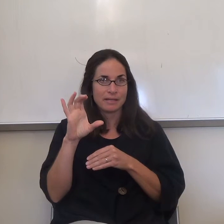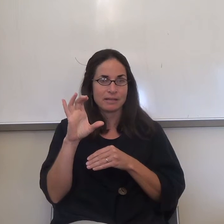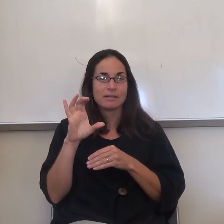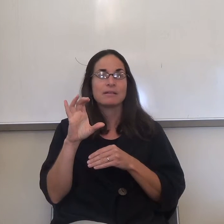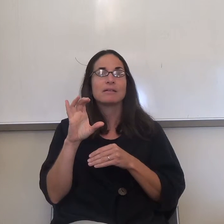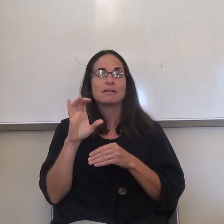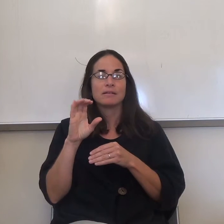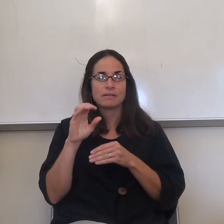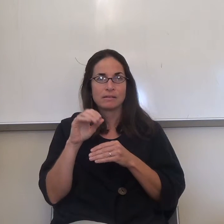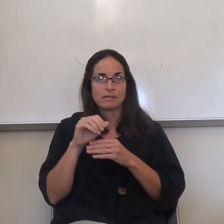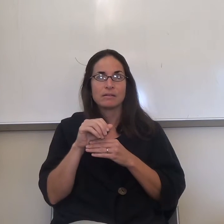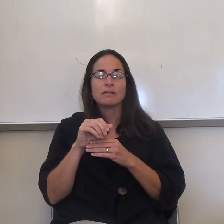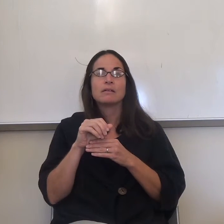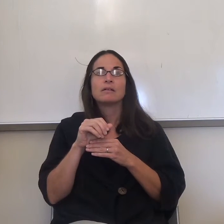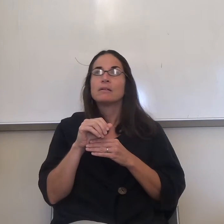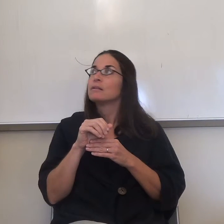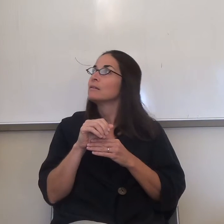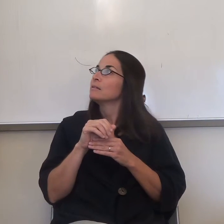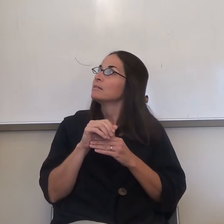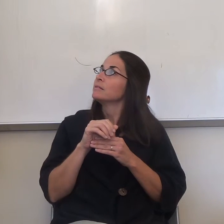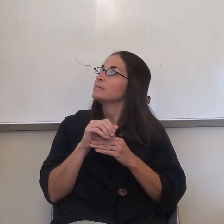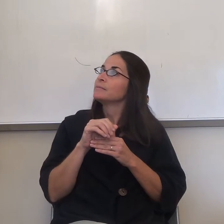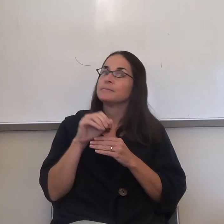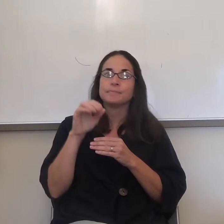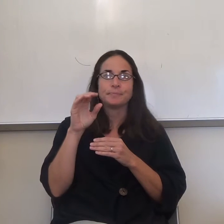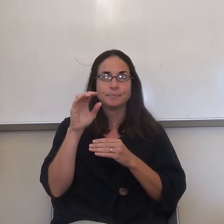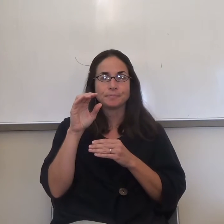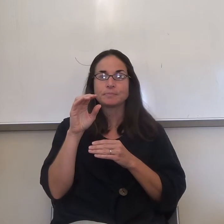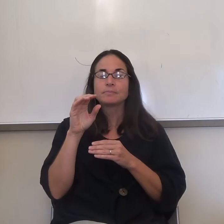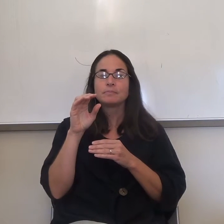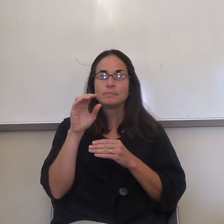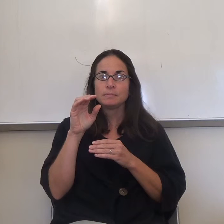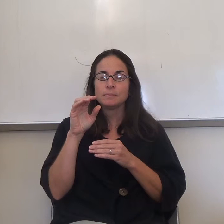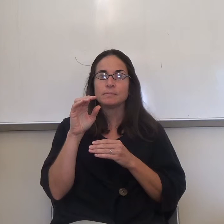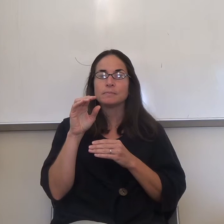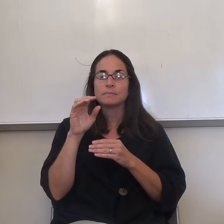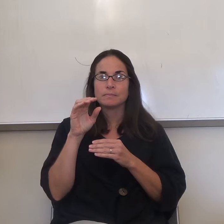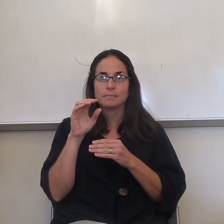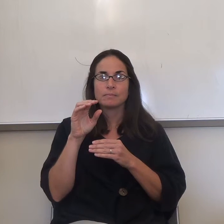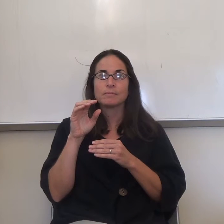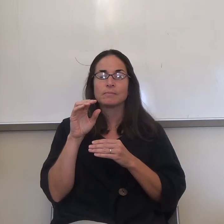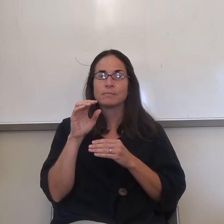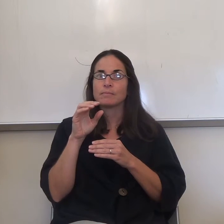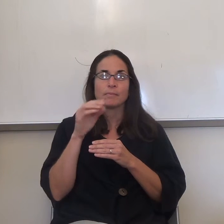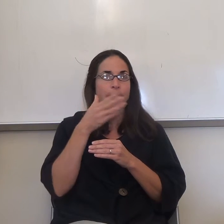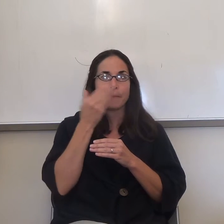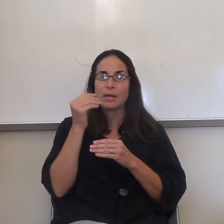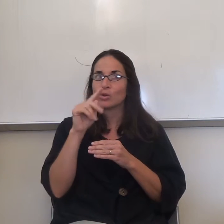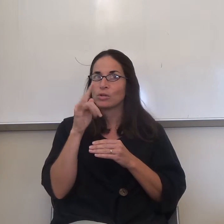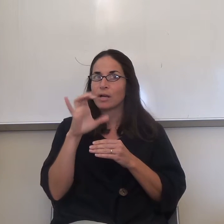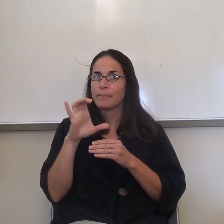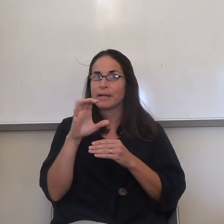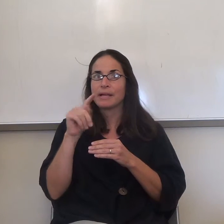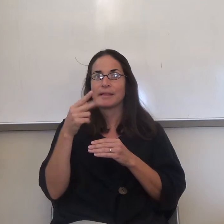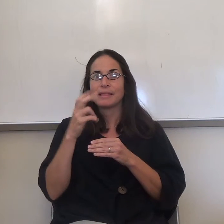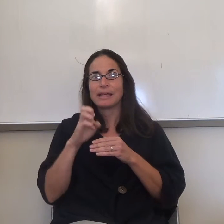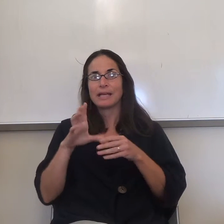of cannibalism, okay? And this is a good example of one of the lists I'm seeing with